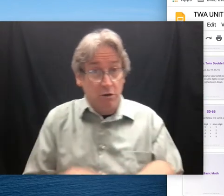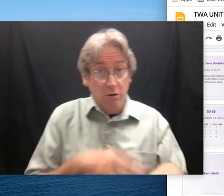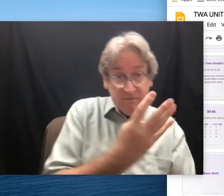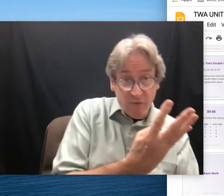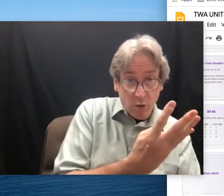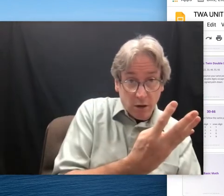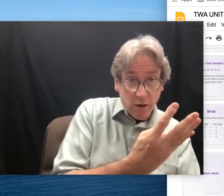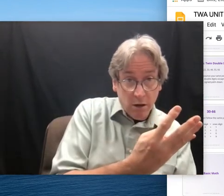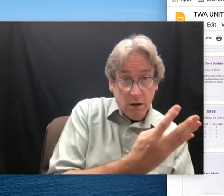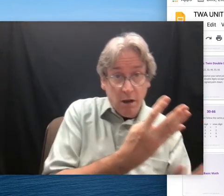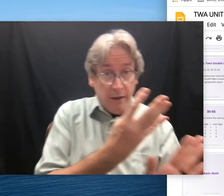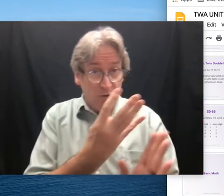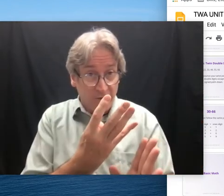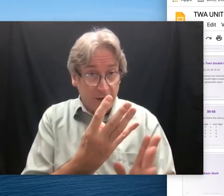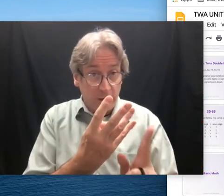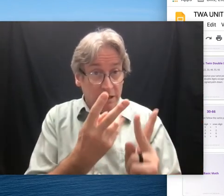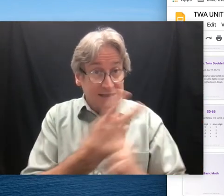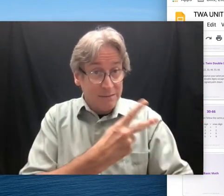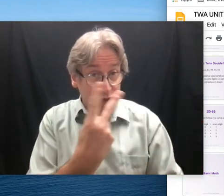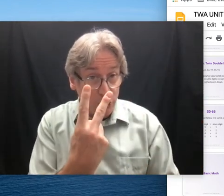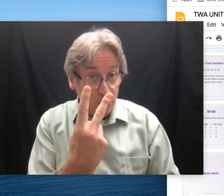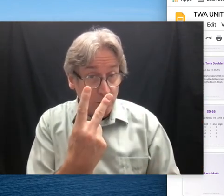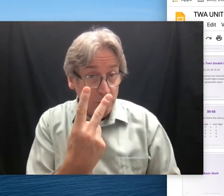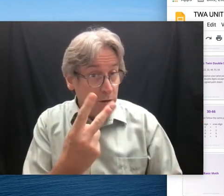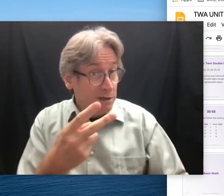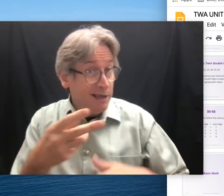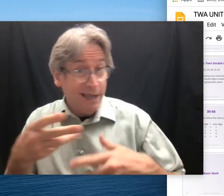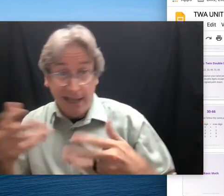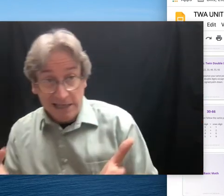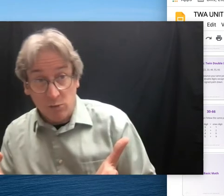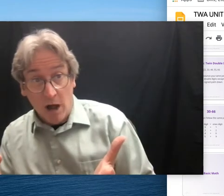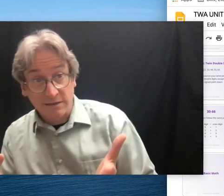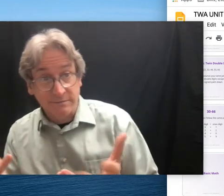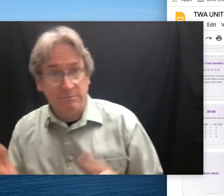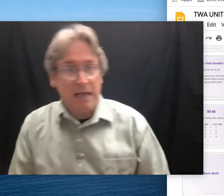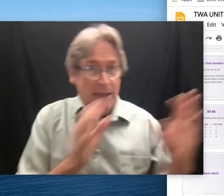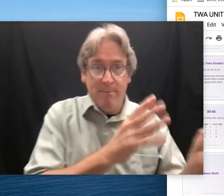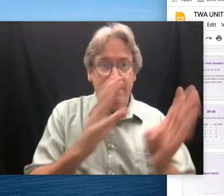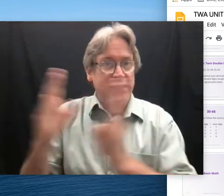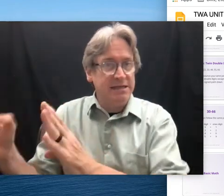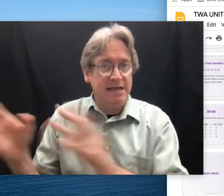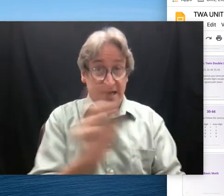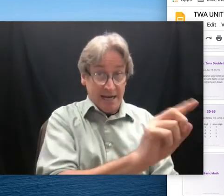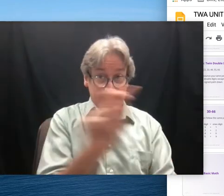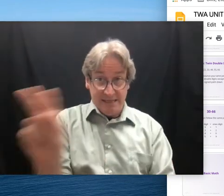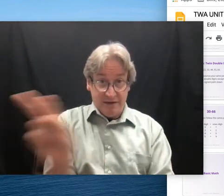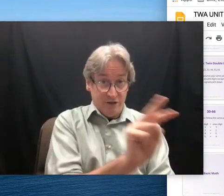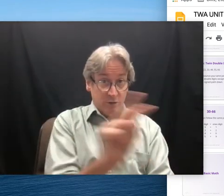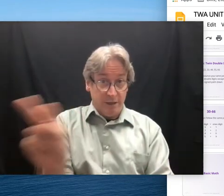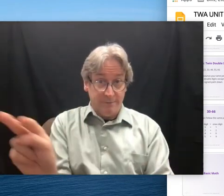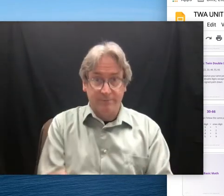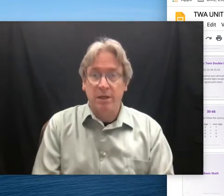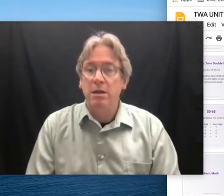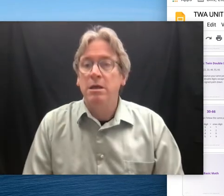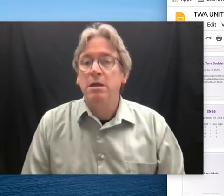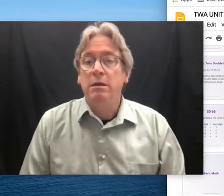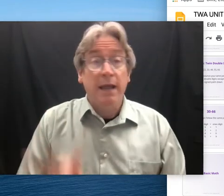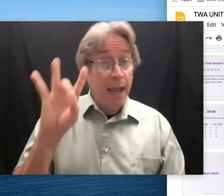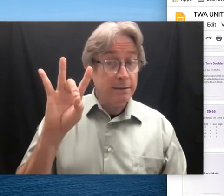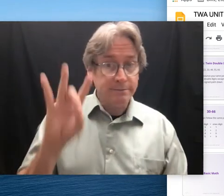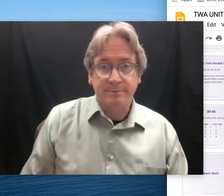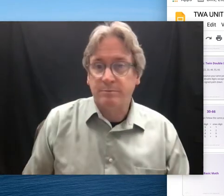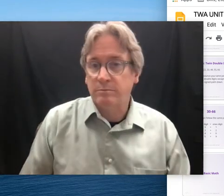structure, 4, and over here times 2 is what? it makes sense, and I can see it visually.